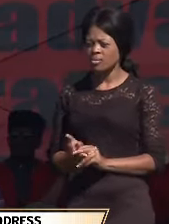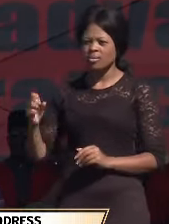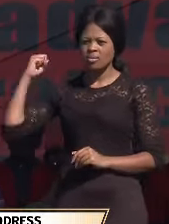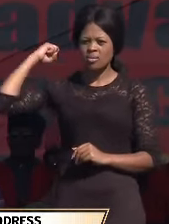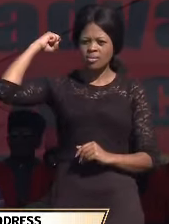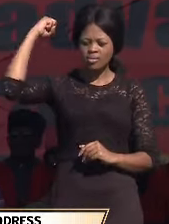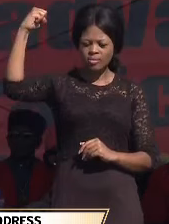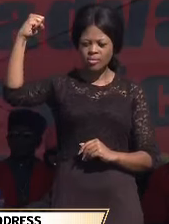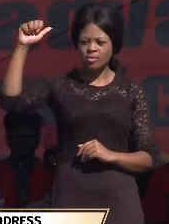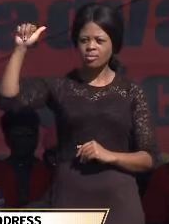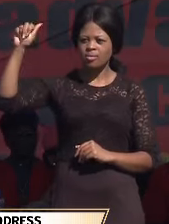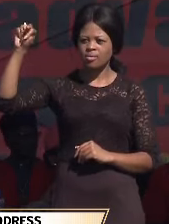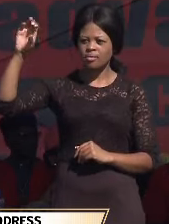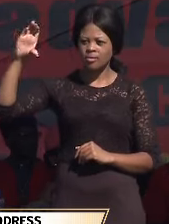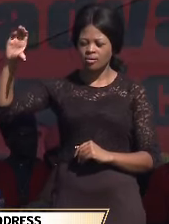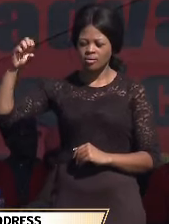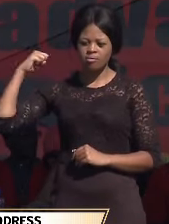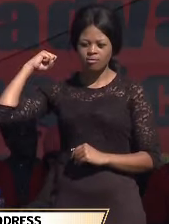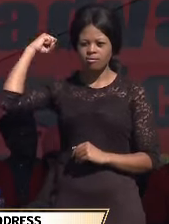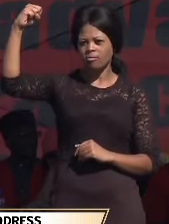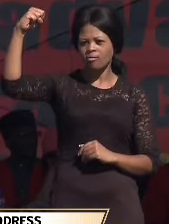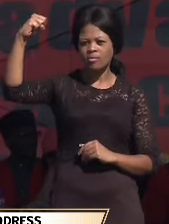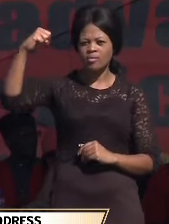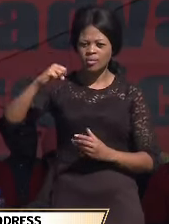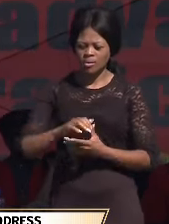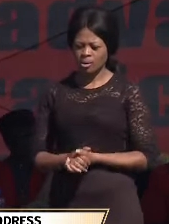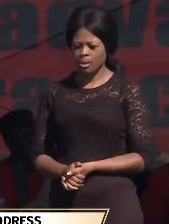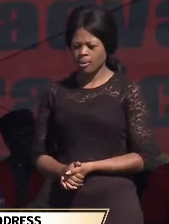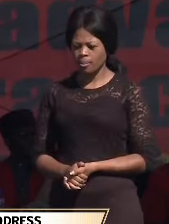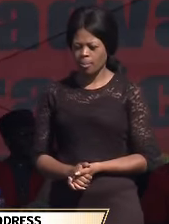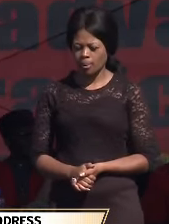Viva the African National Congress! Viva!